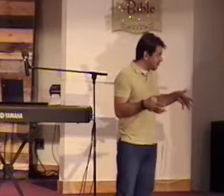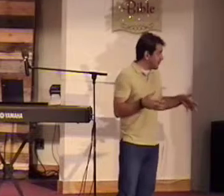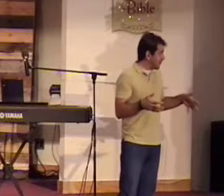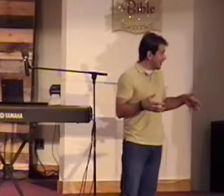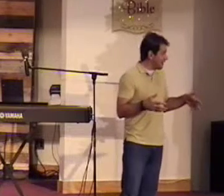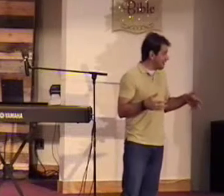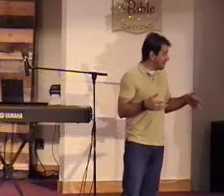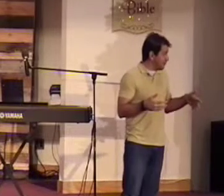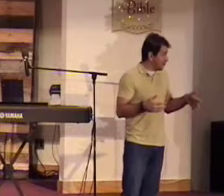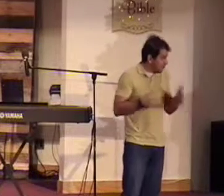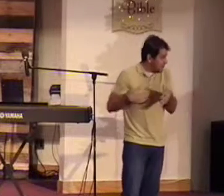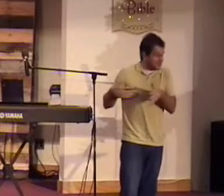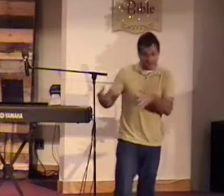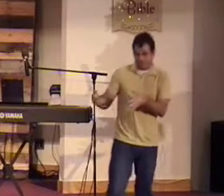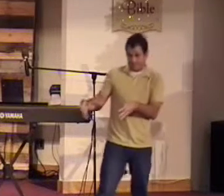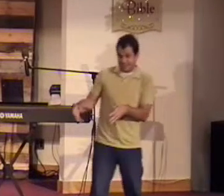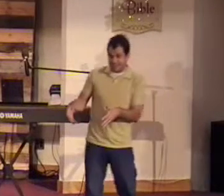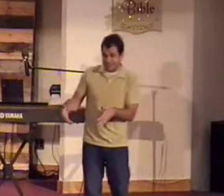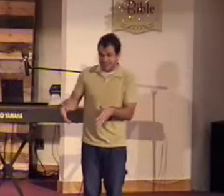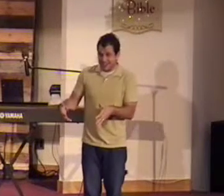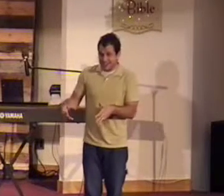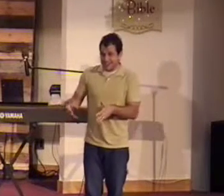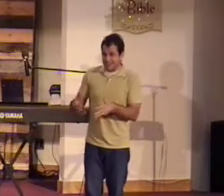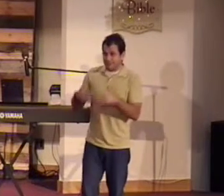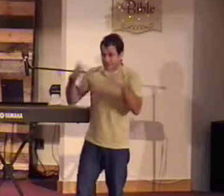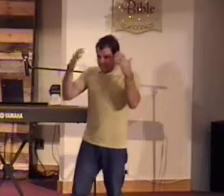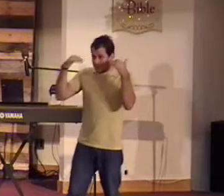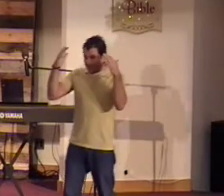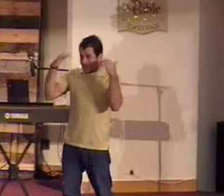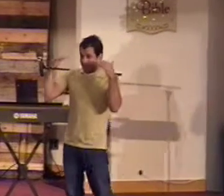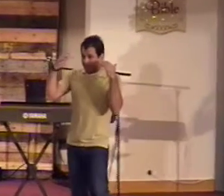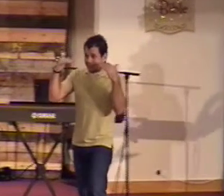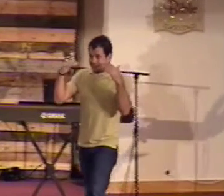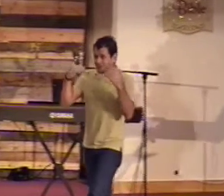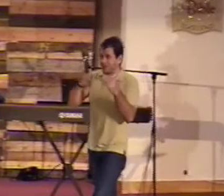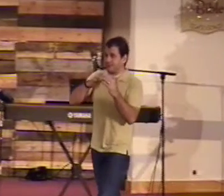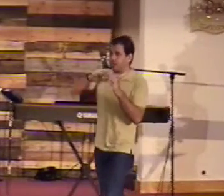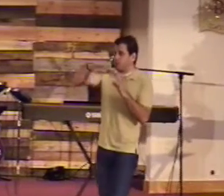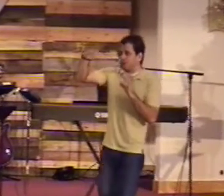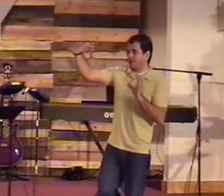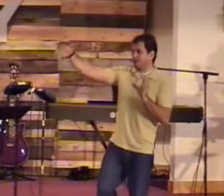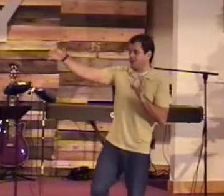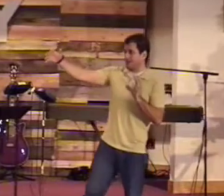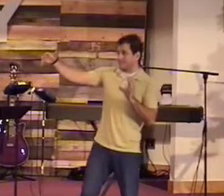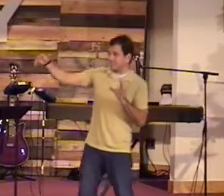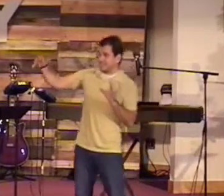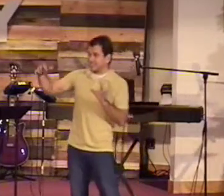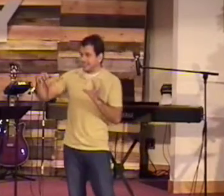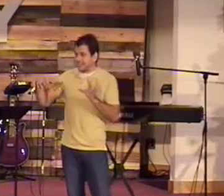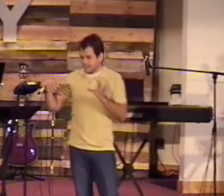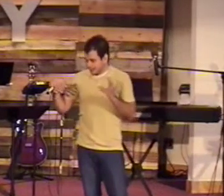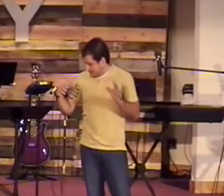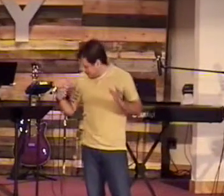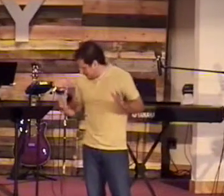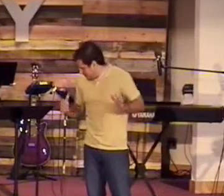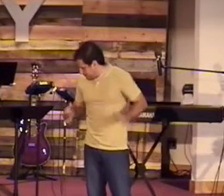get a pretty good idea of when we should give thanks. And then if we keep that in our mind throughout the whole year of